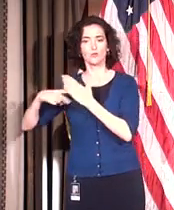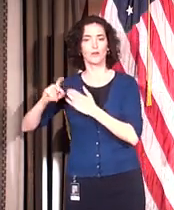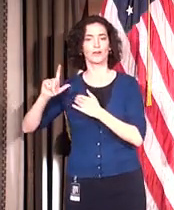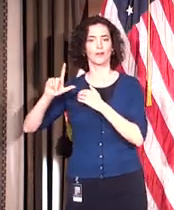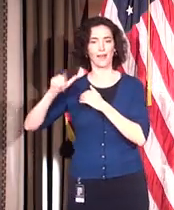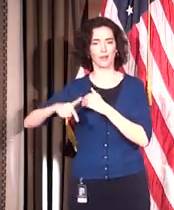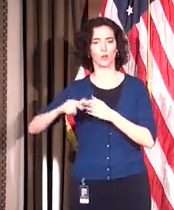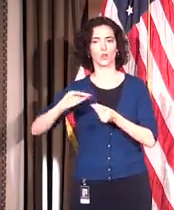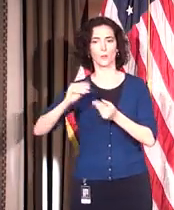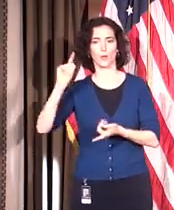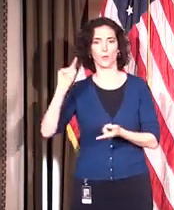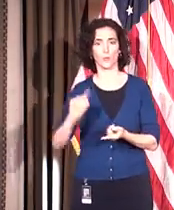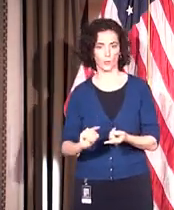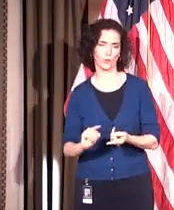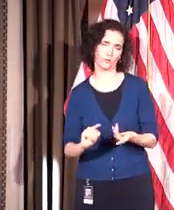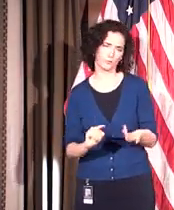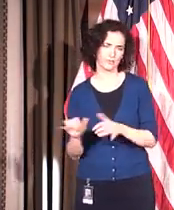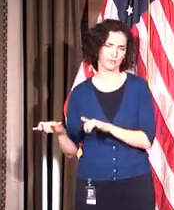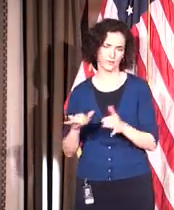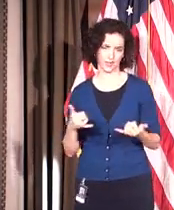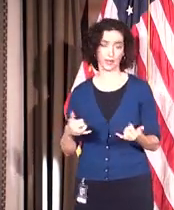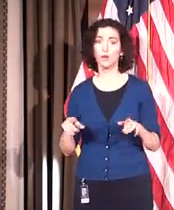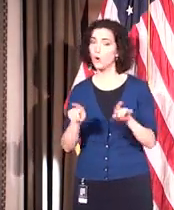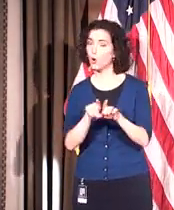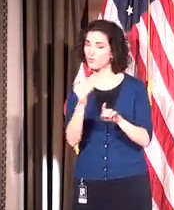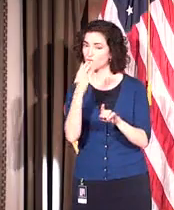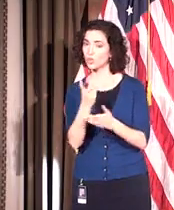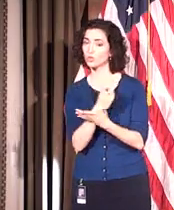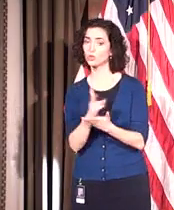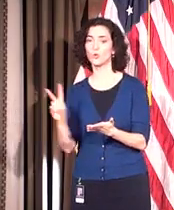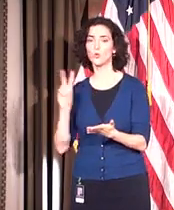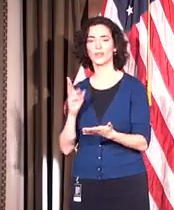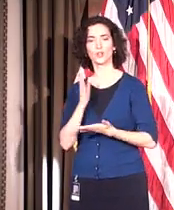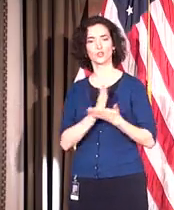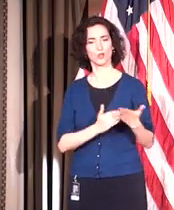weeks since some members of the House of Representatives